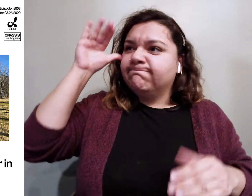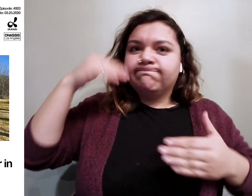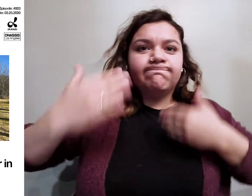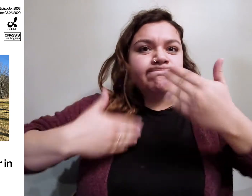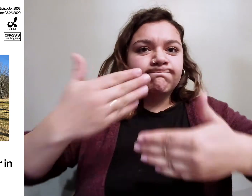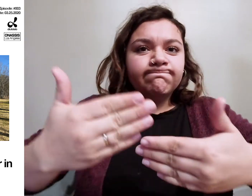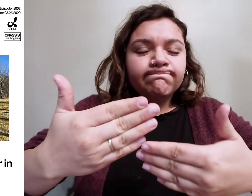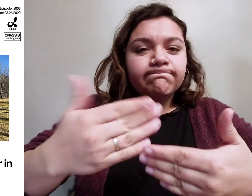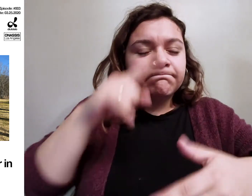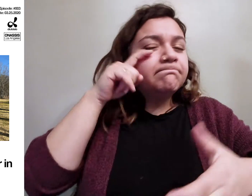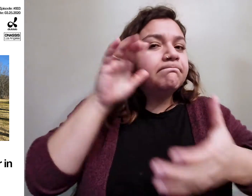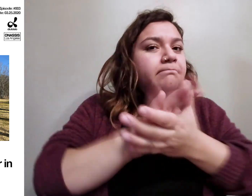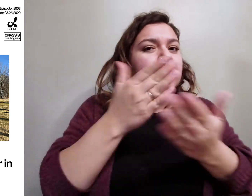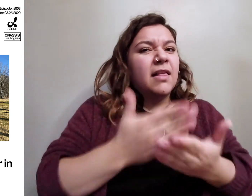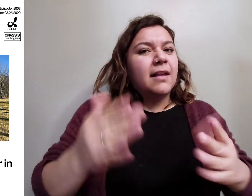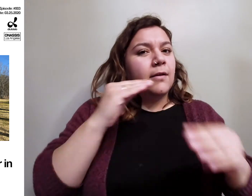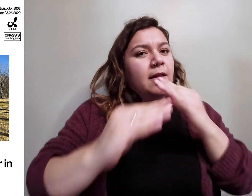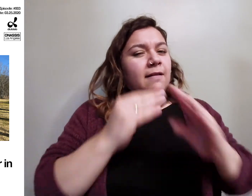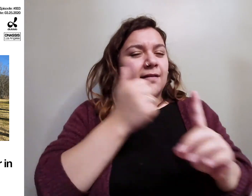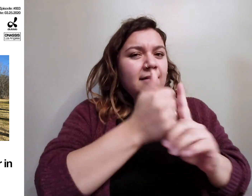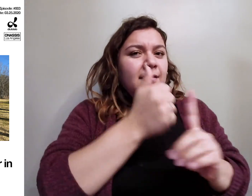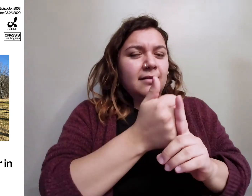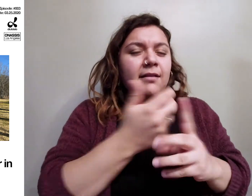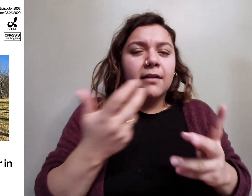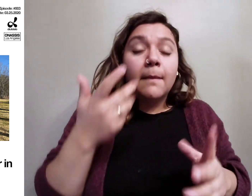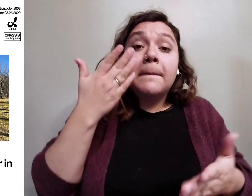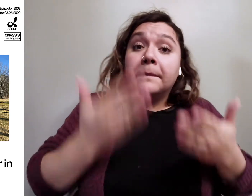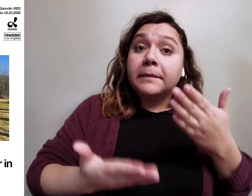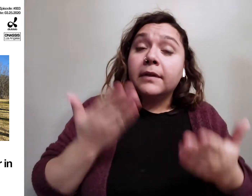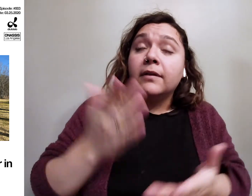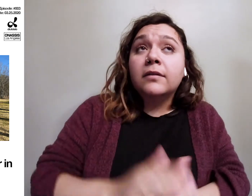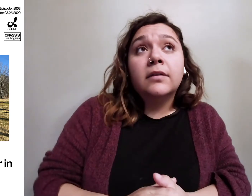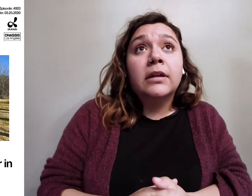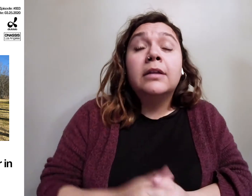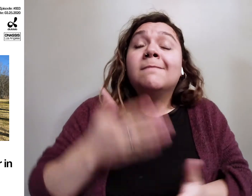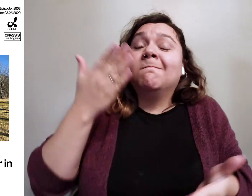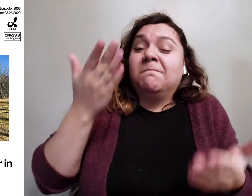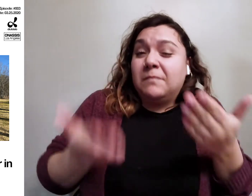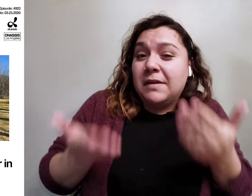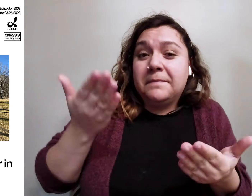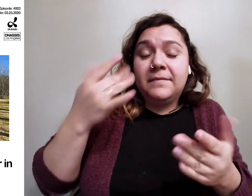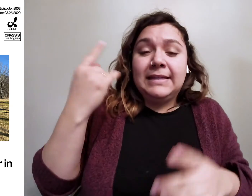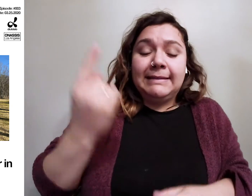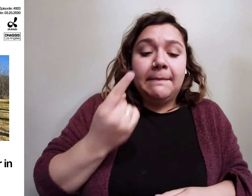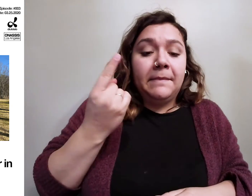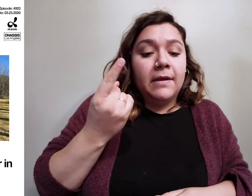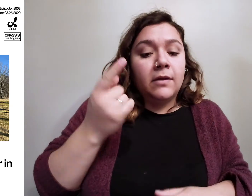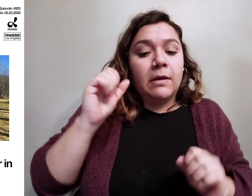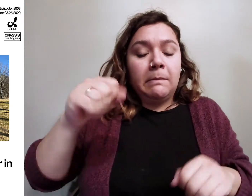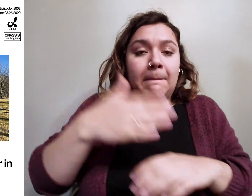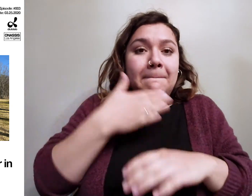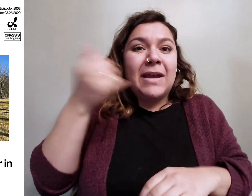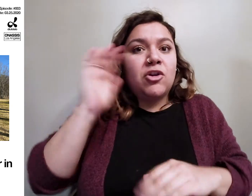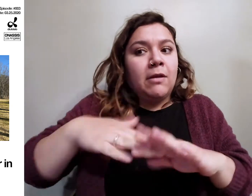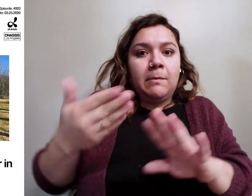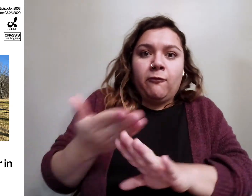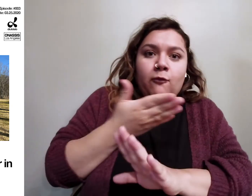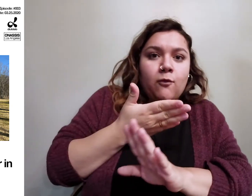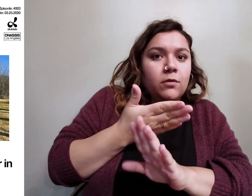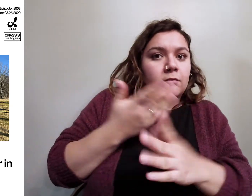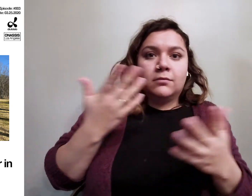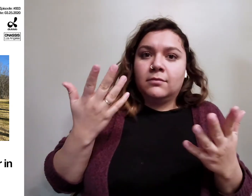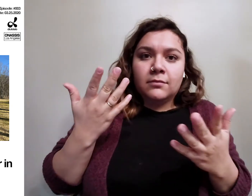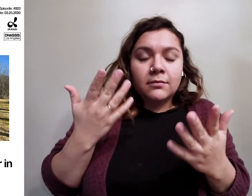believe that things will repair themselves, and maybe some things will even be better than before.